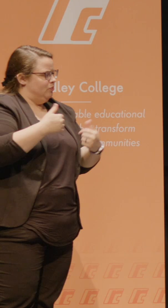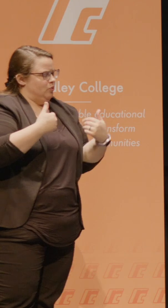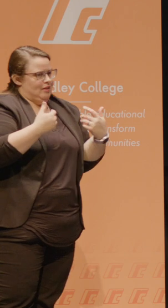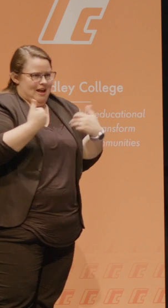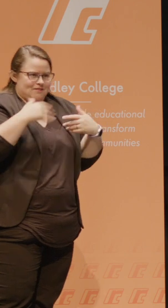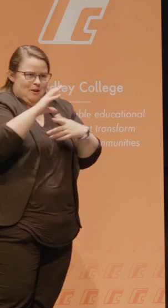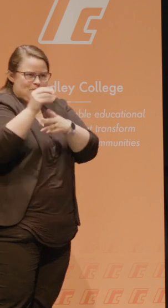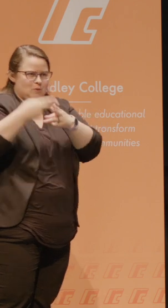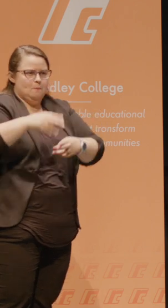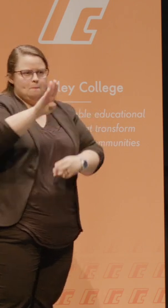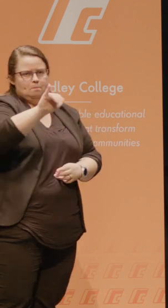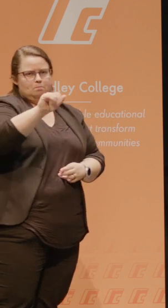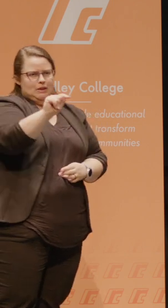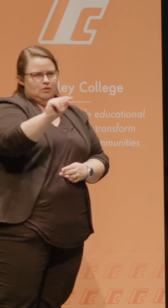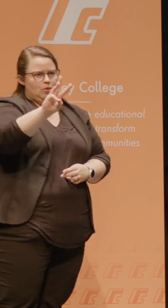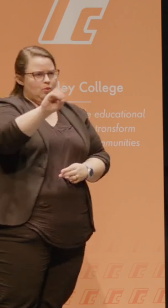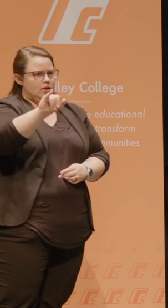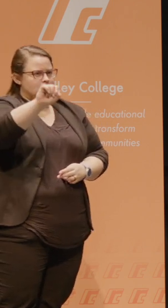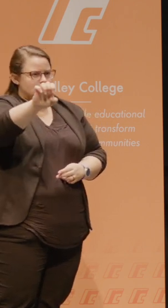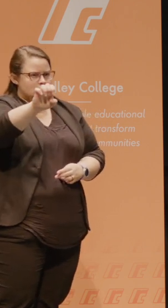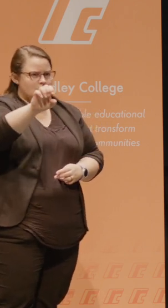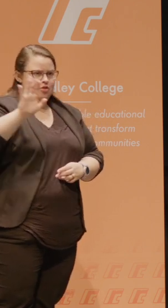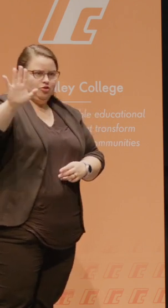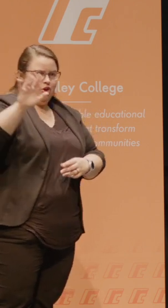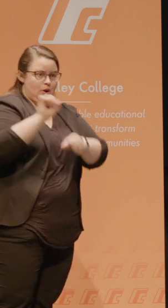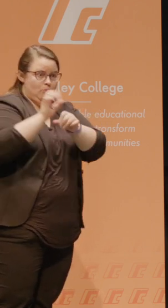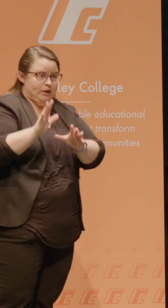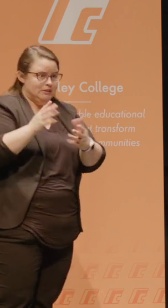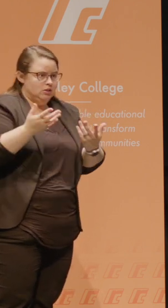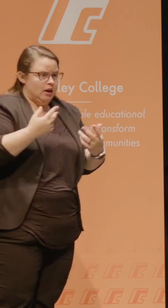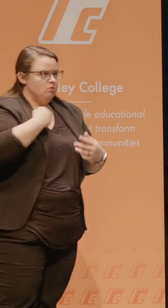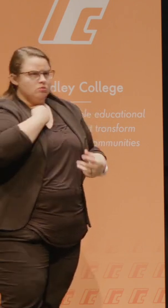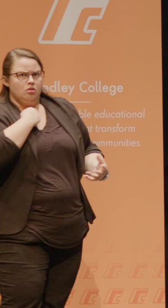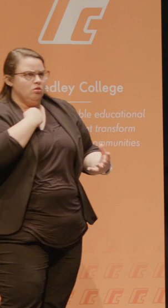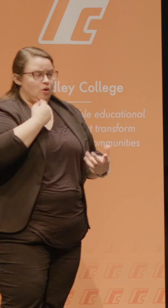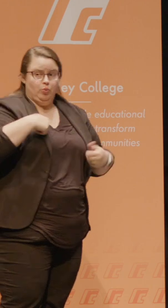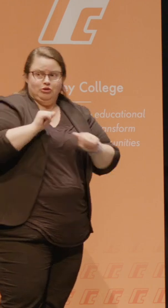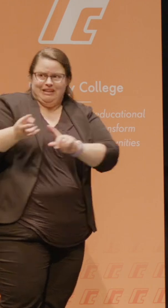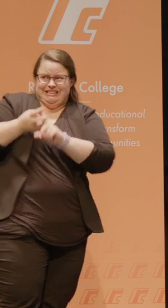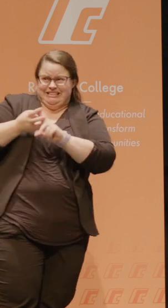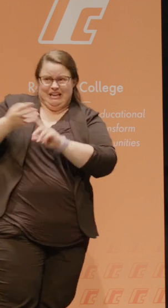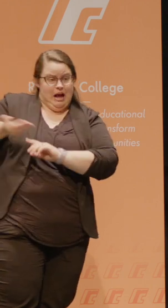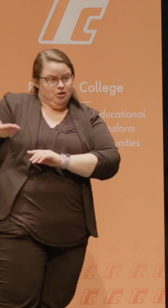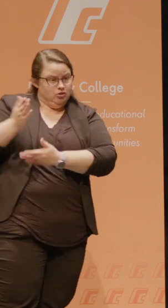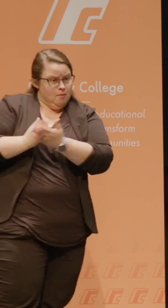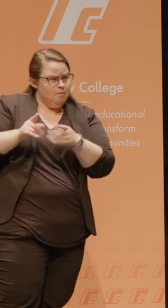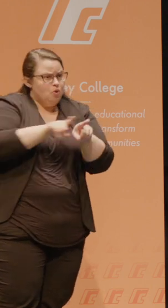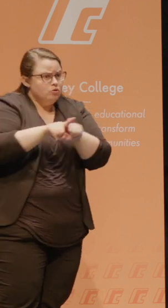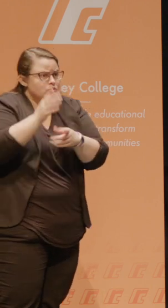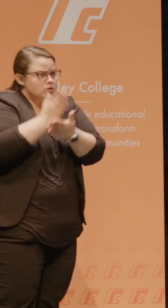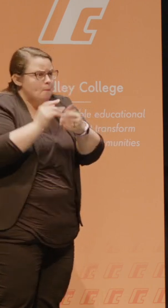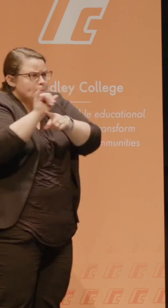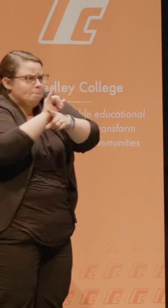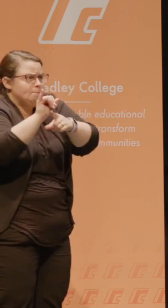Bitwise, and it stranded employees, which we're trying to hire some of them, but it also stranded some apprentices. Can you maybe